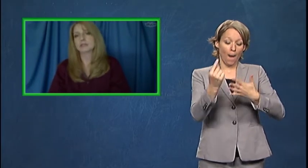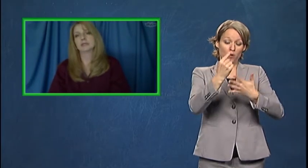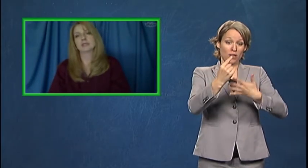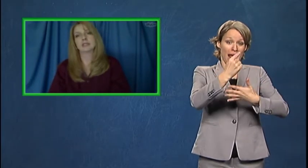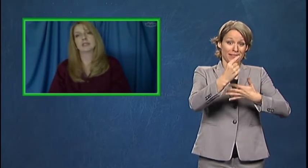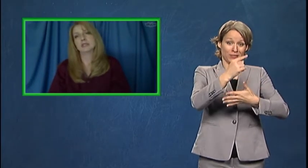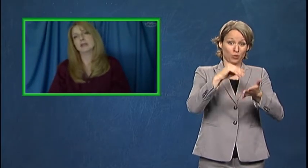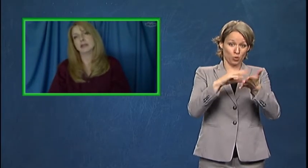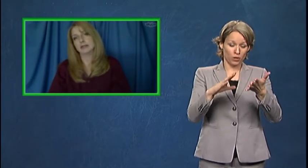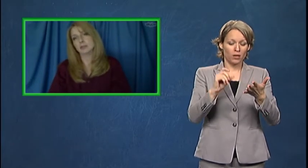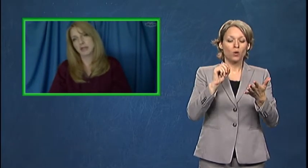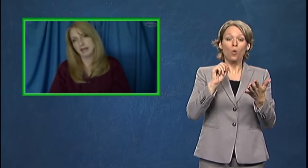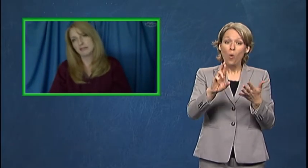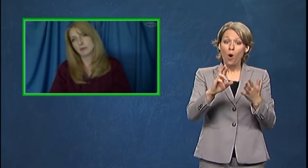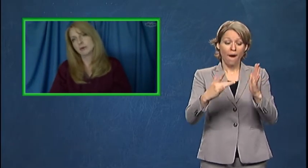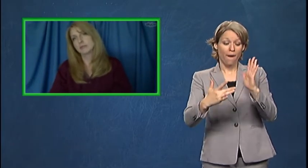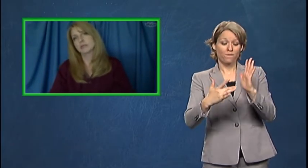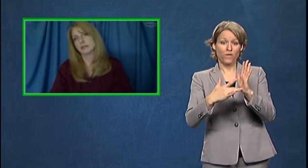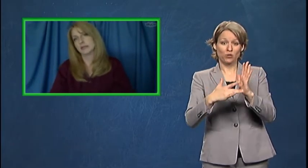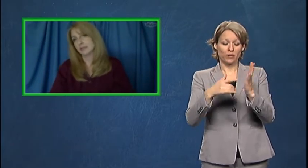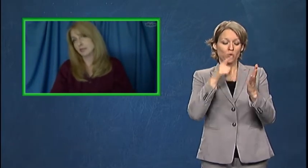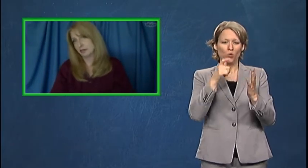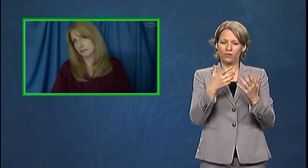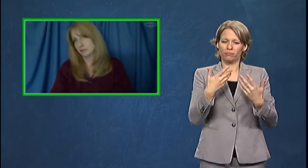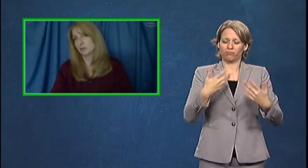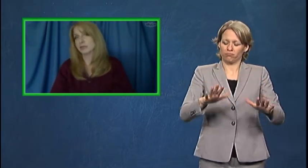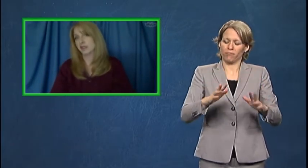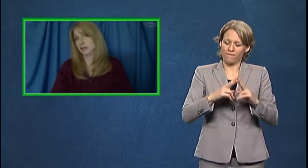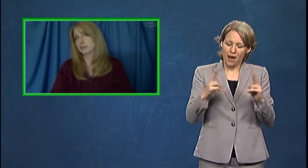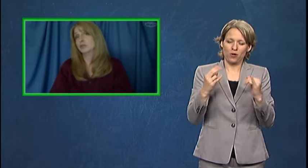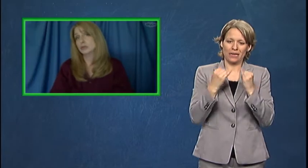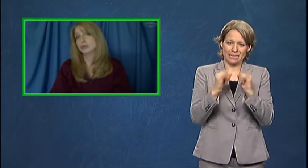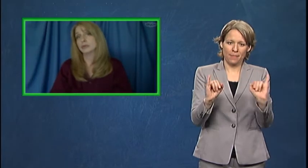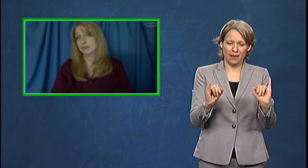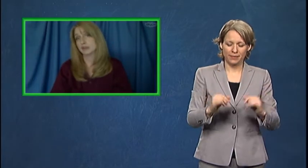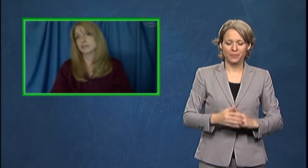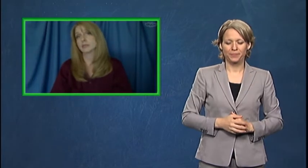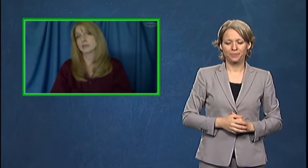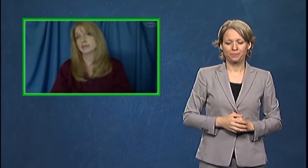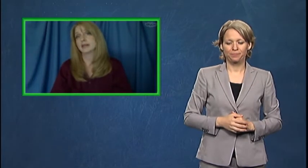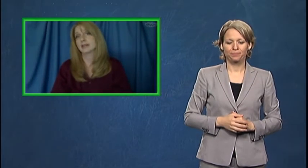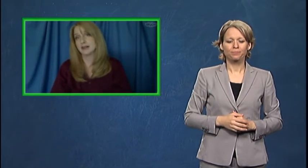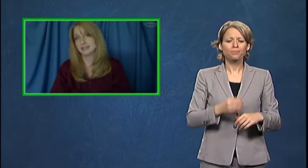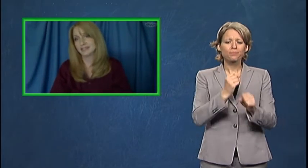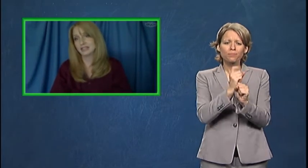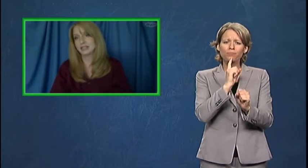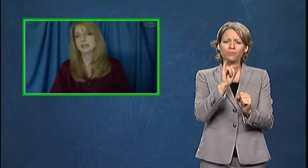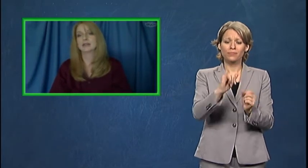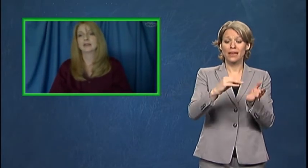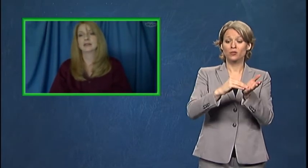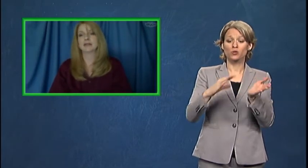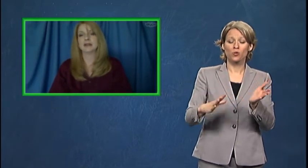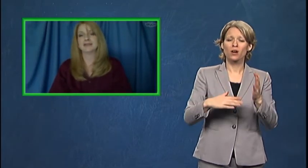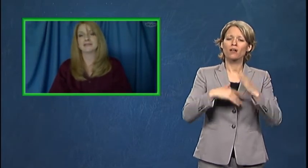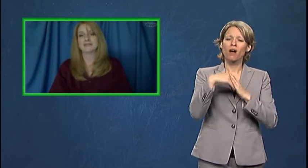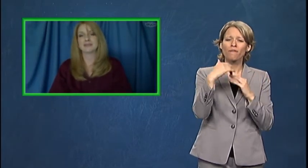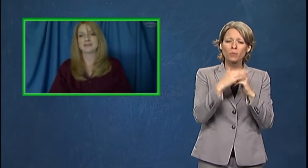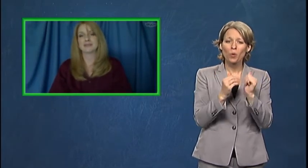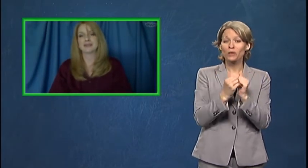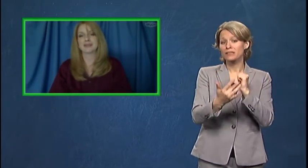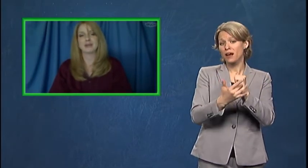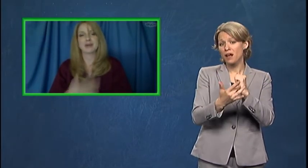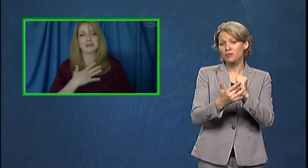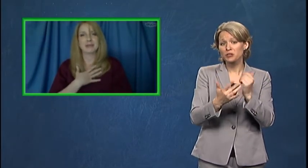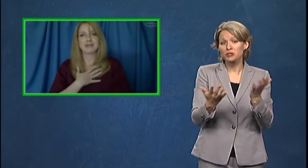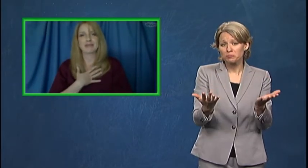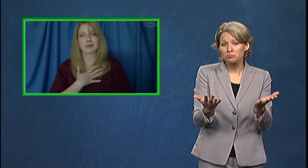Again, students need to be trained in the platform, so they need to be comfortable, the type of student who's comfortable with technology.